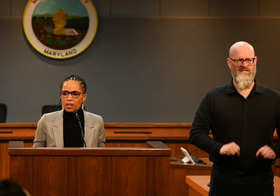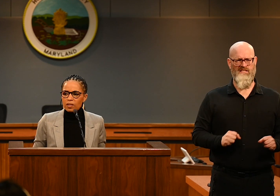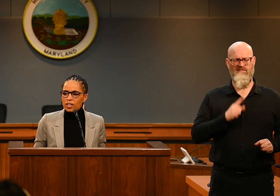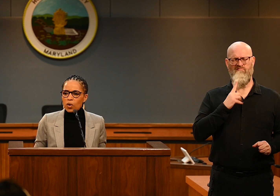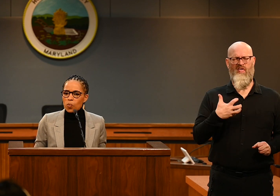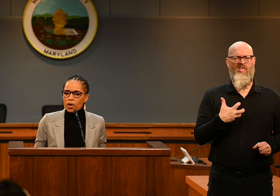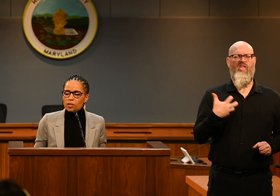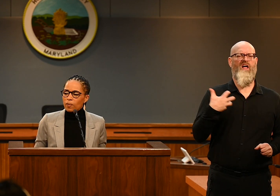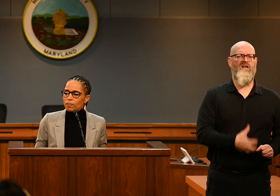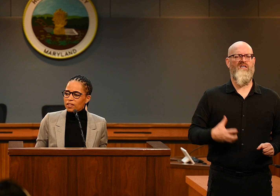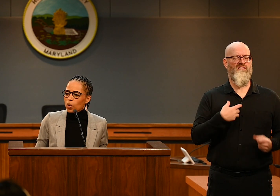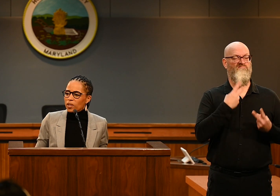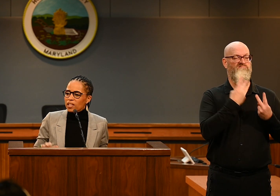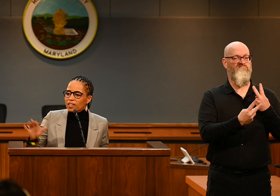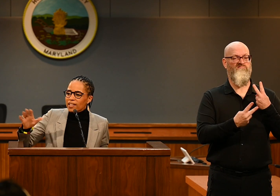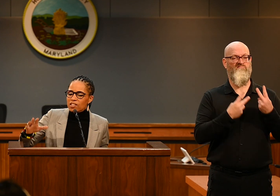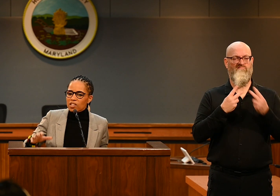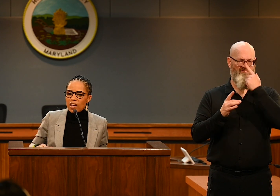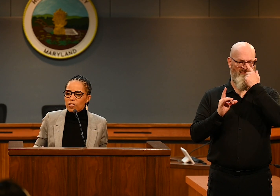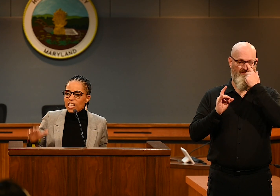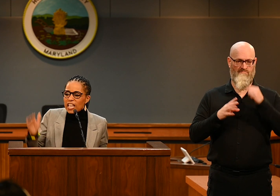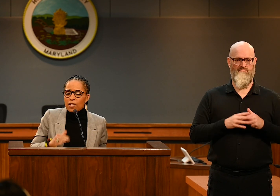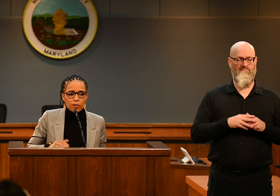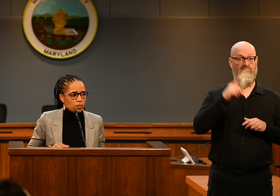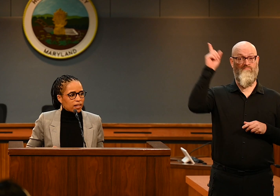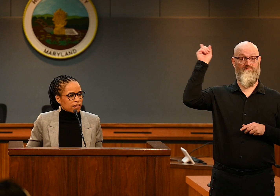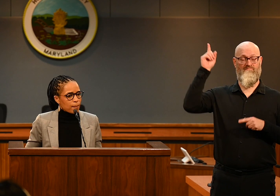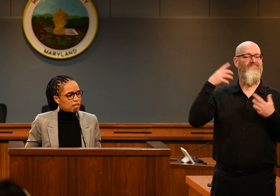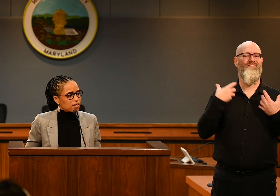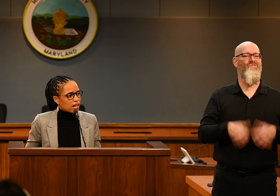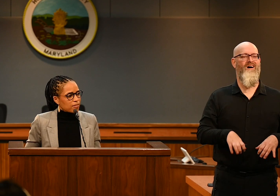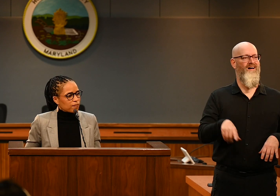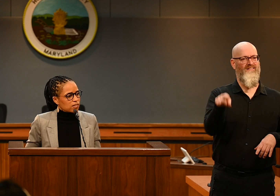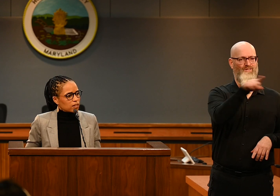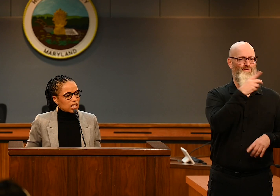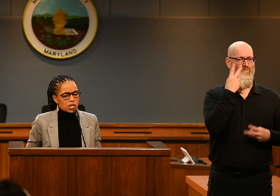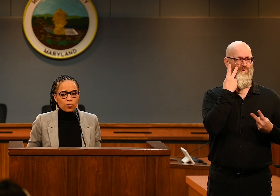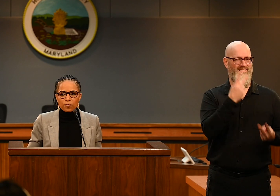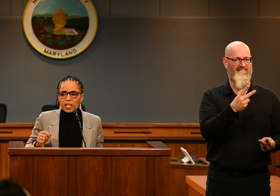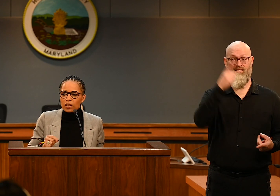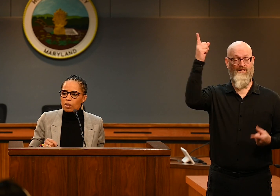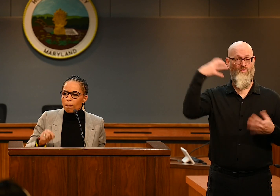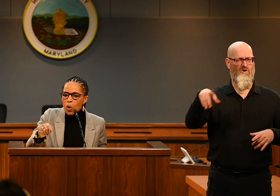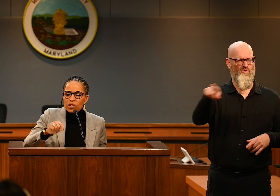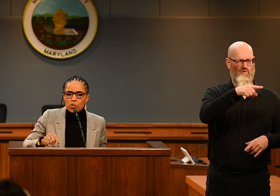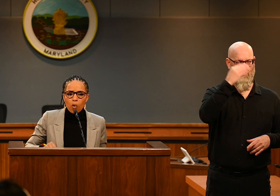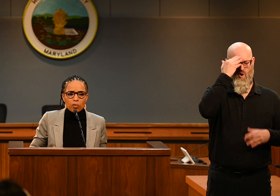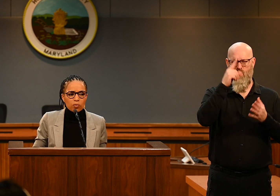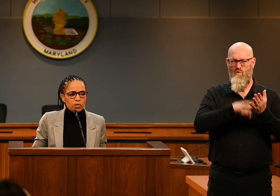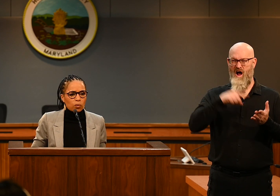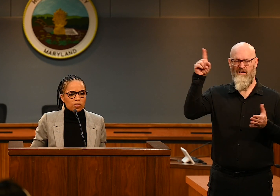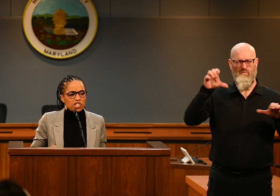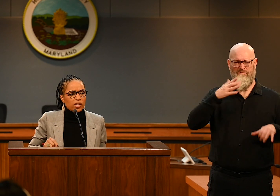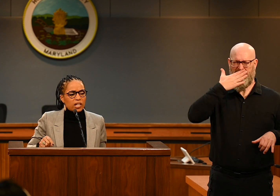experience that they don't want the public, they don't want any light to shine on the evil that is happening inside that facility, and you feel it the moment you